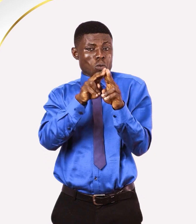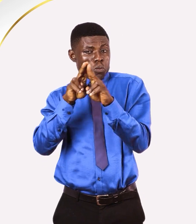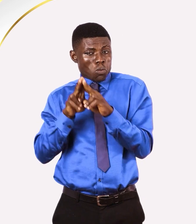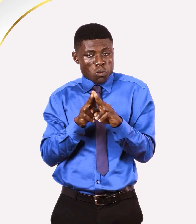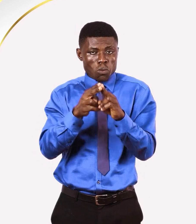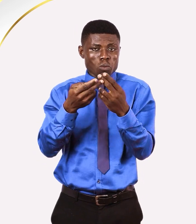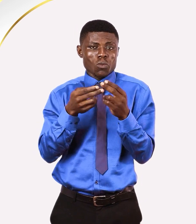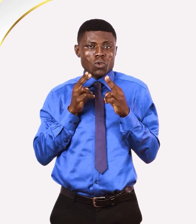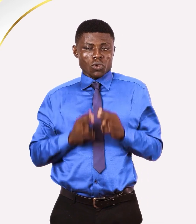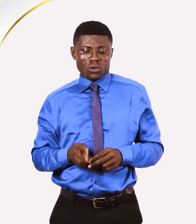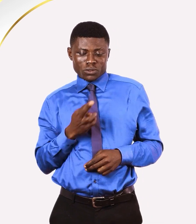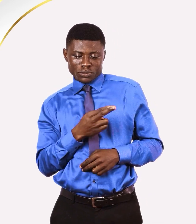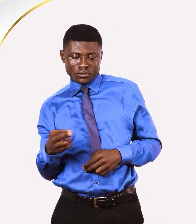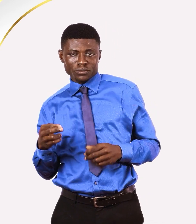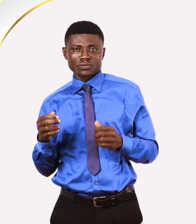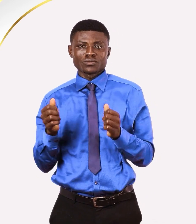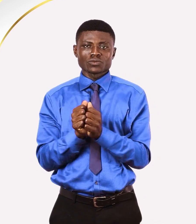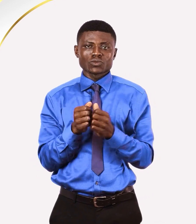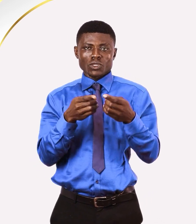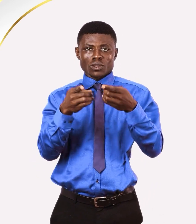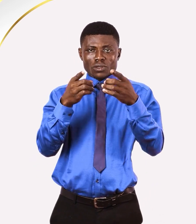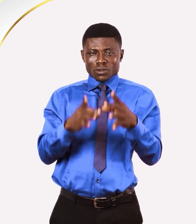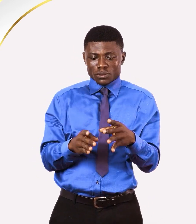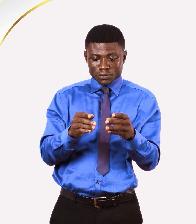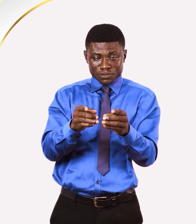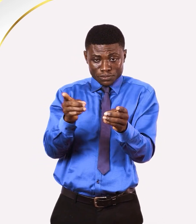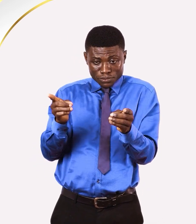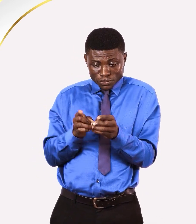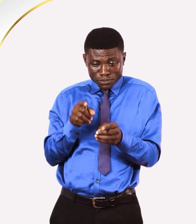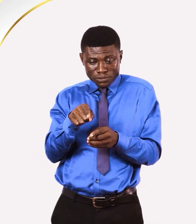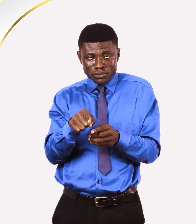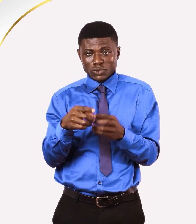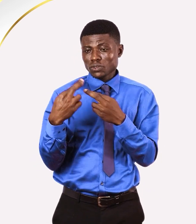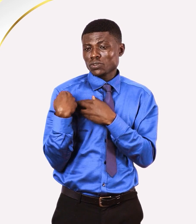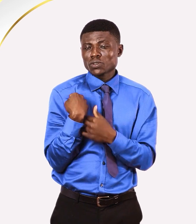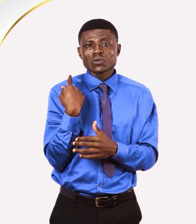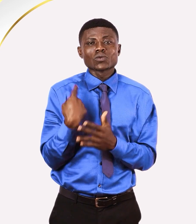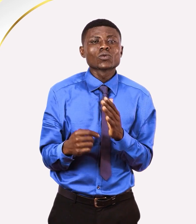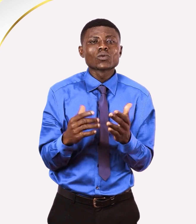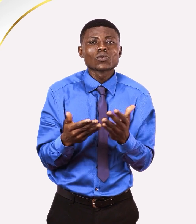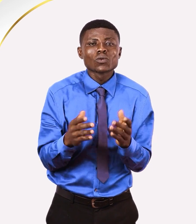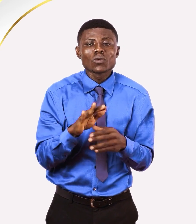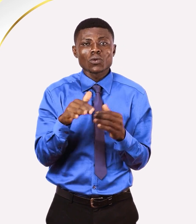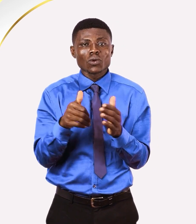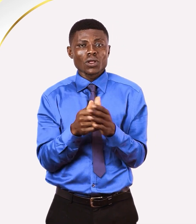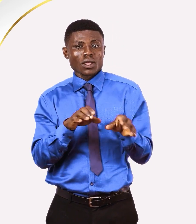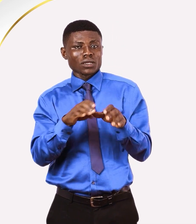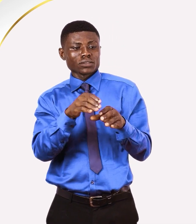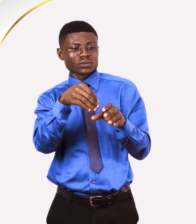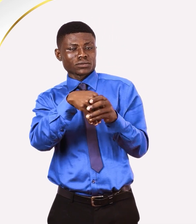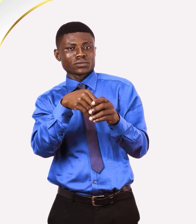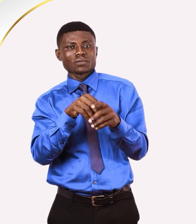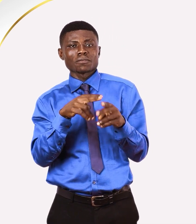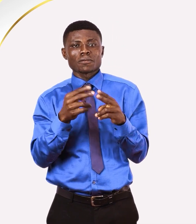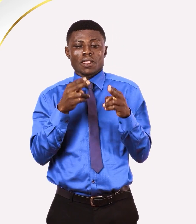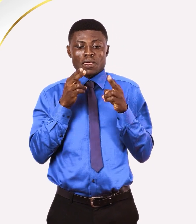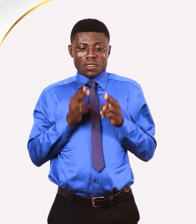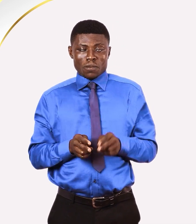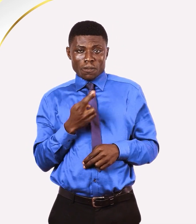unit, human resource and administration department, responsibilities or activities.